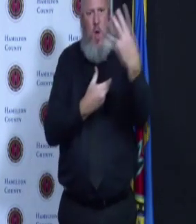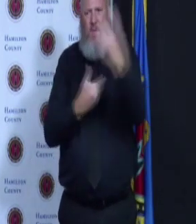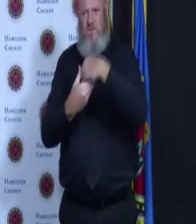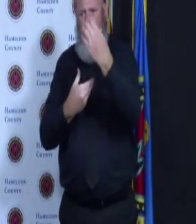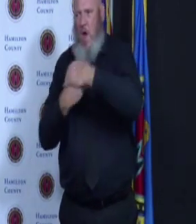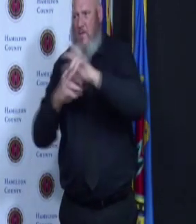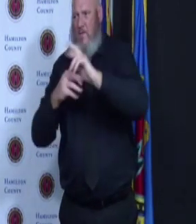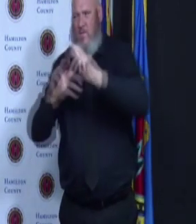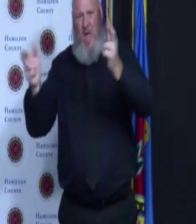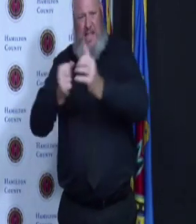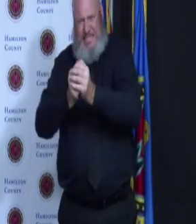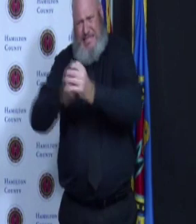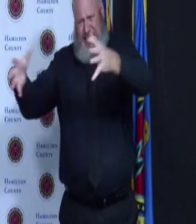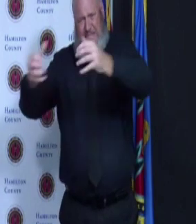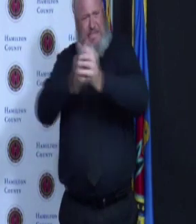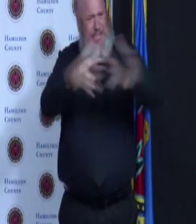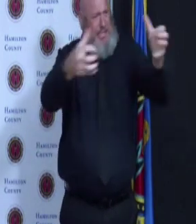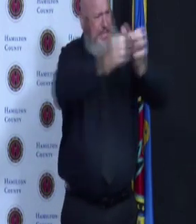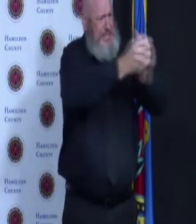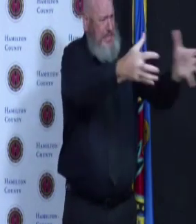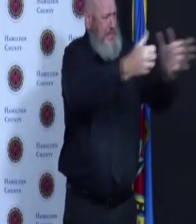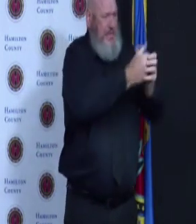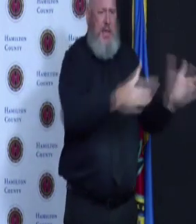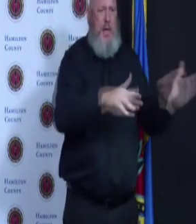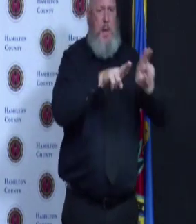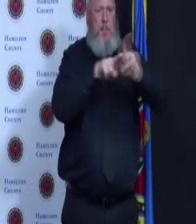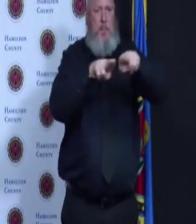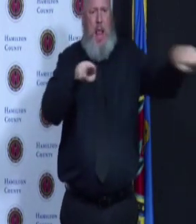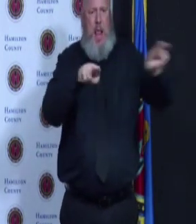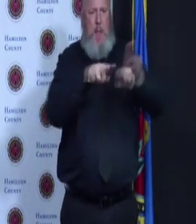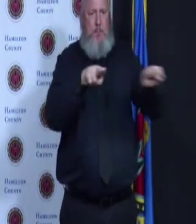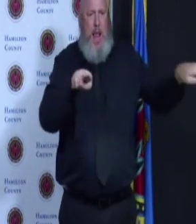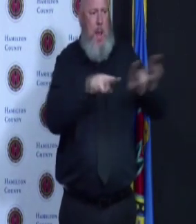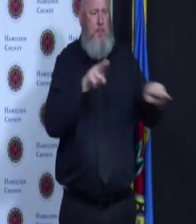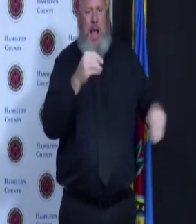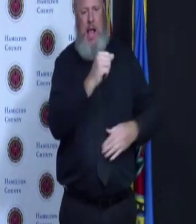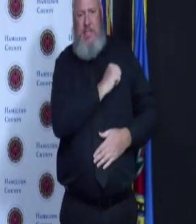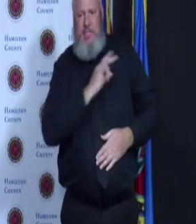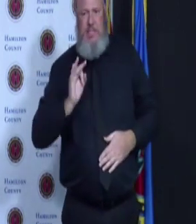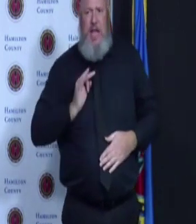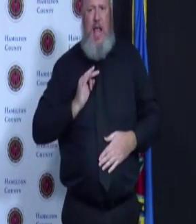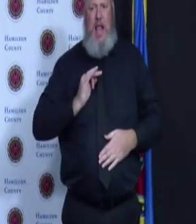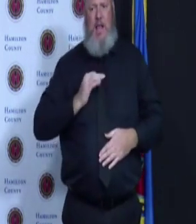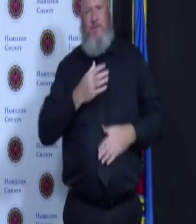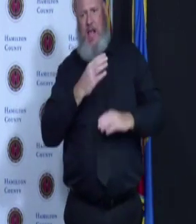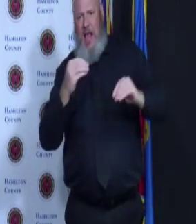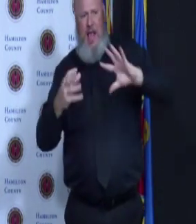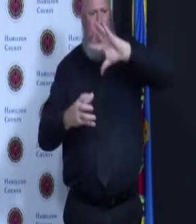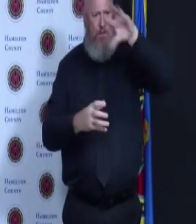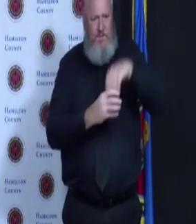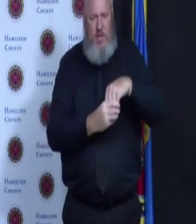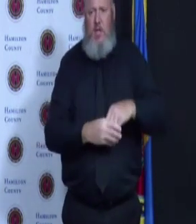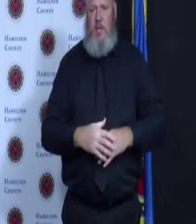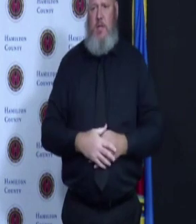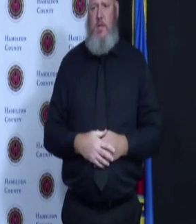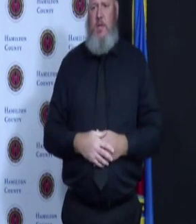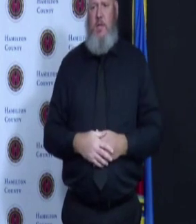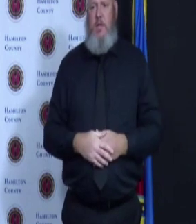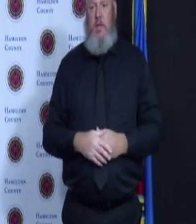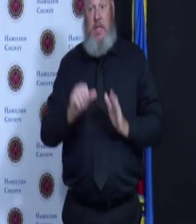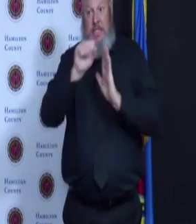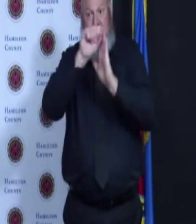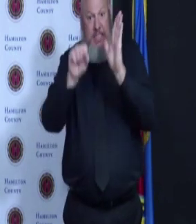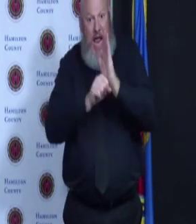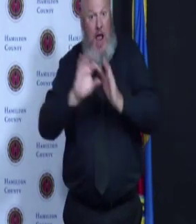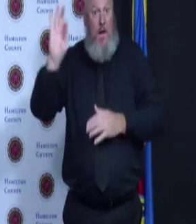plans that include activation of regional, state, and federal resources, such as the activation of